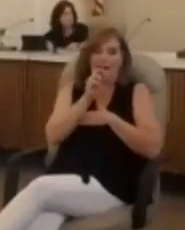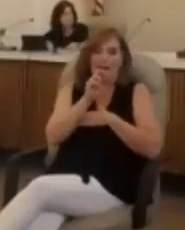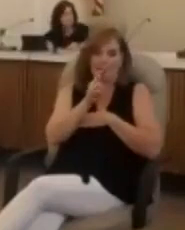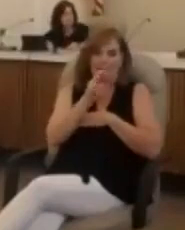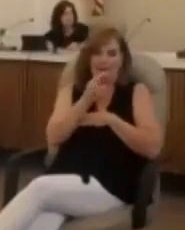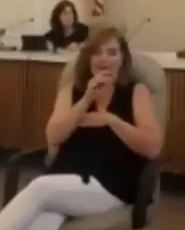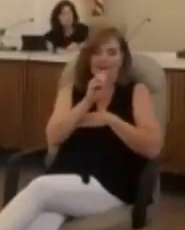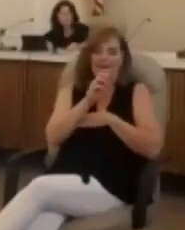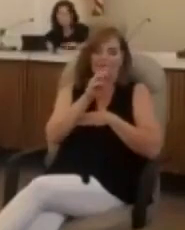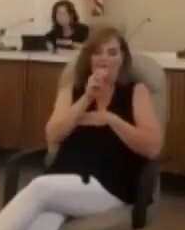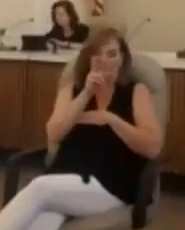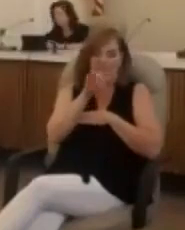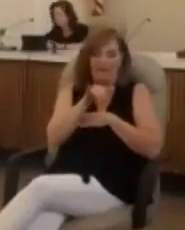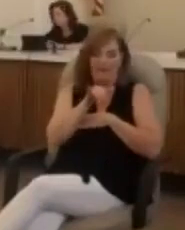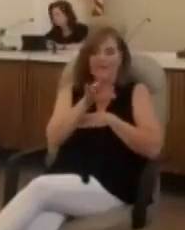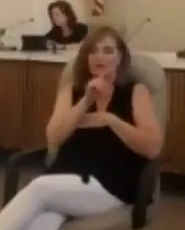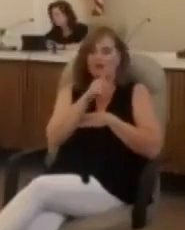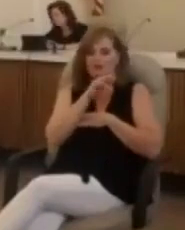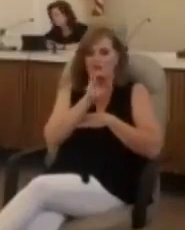traffic. Right.